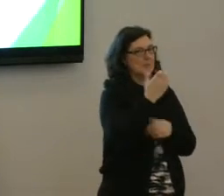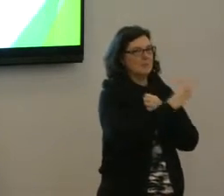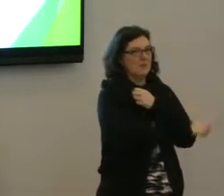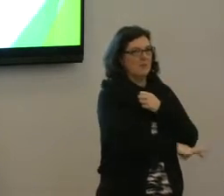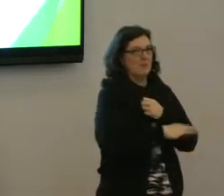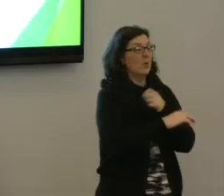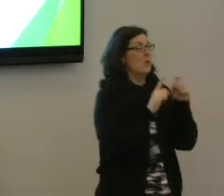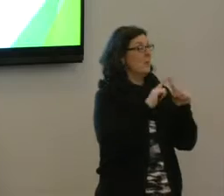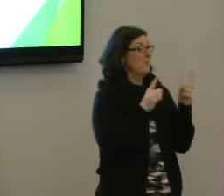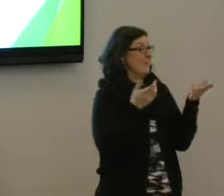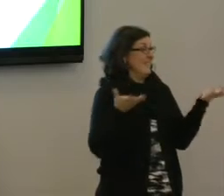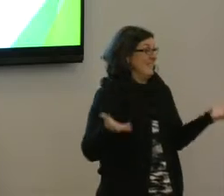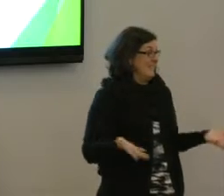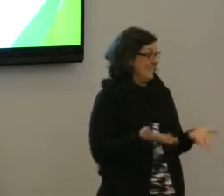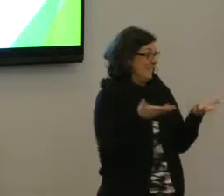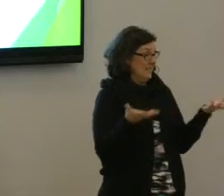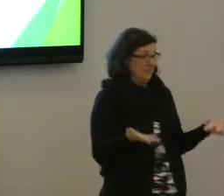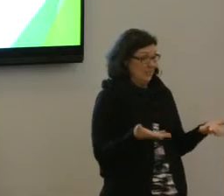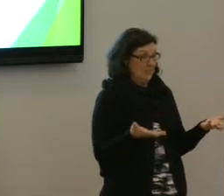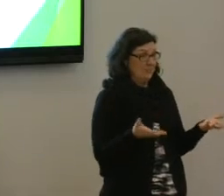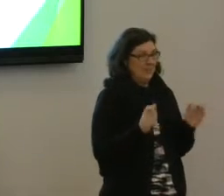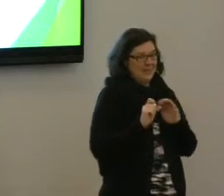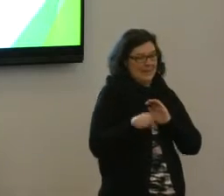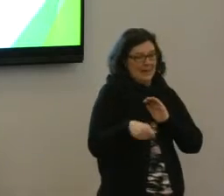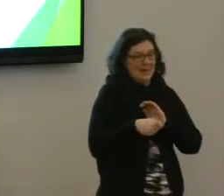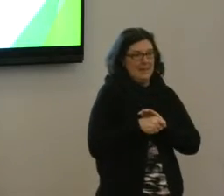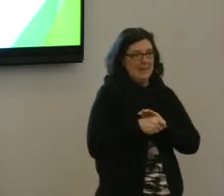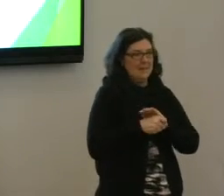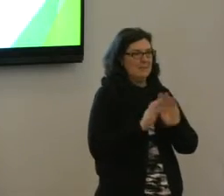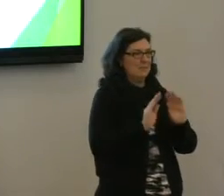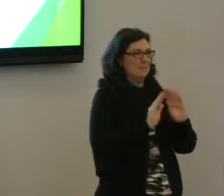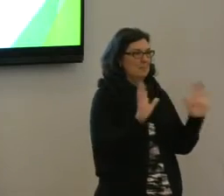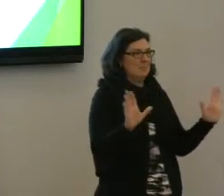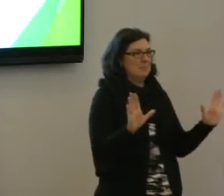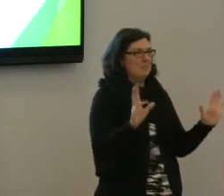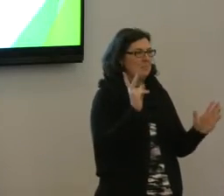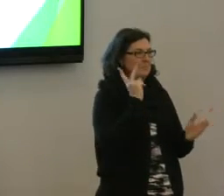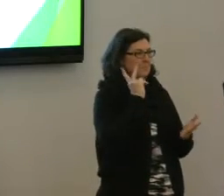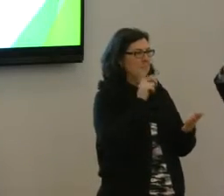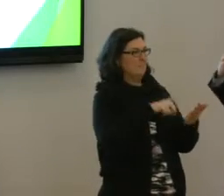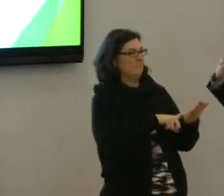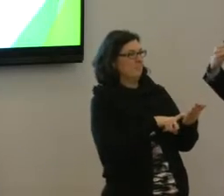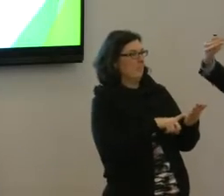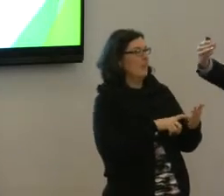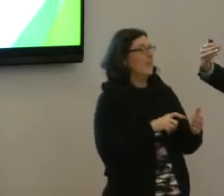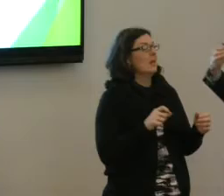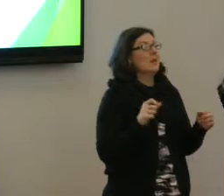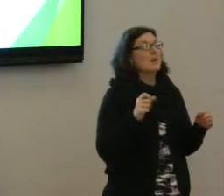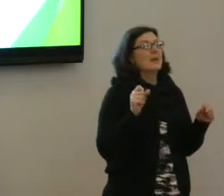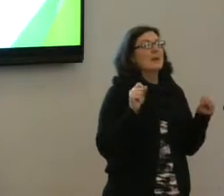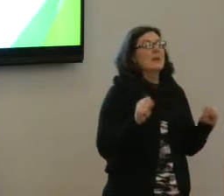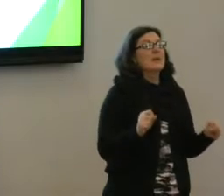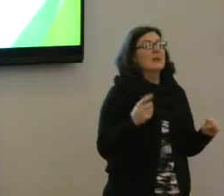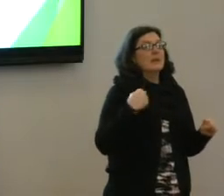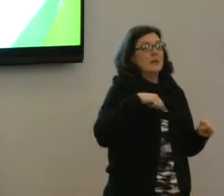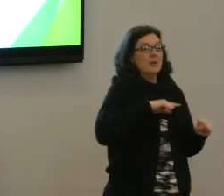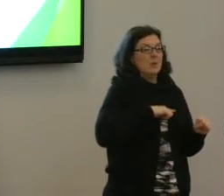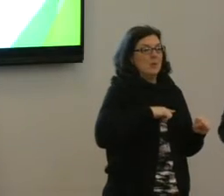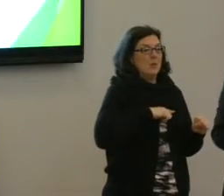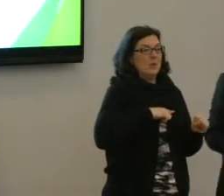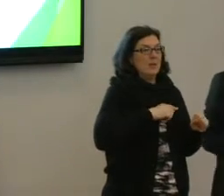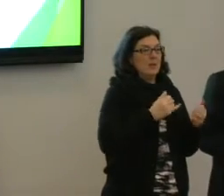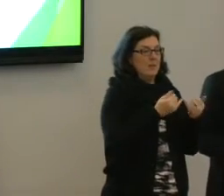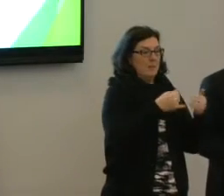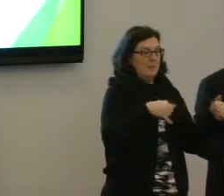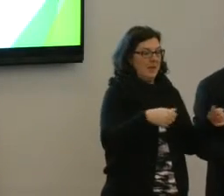it's right here amongst us. It's just sort of hidden in plain sight. And the question is, can we reach our boundaries out to do